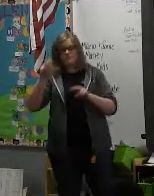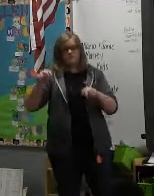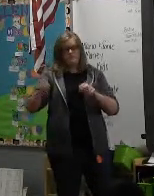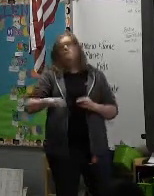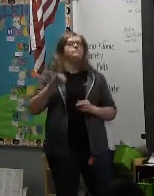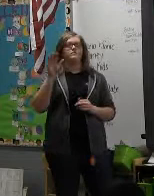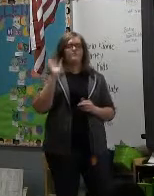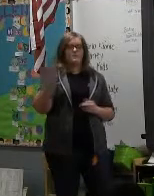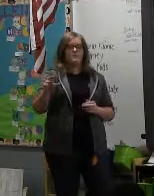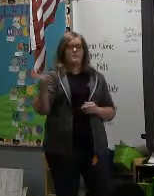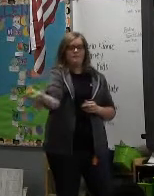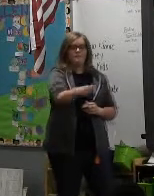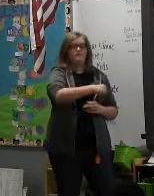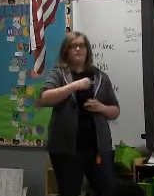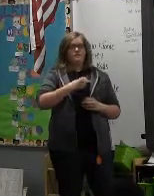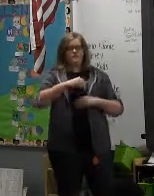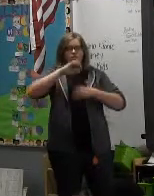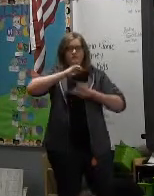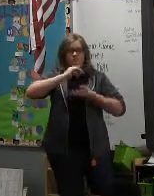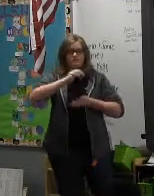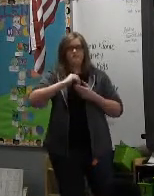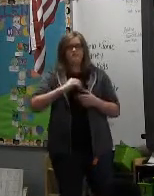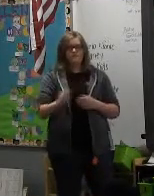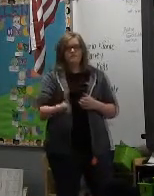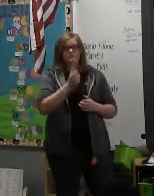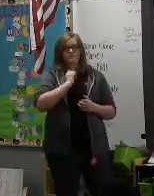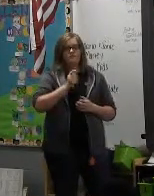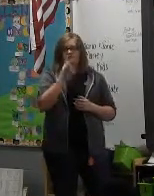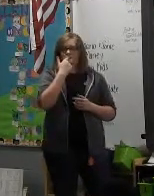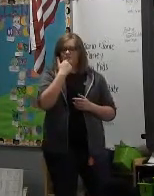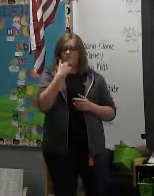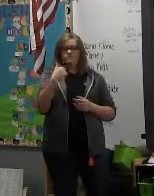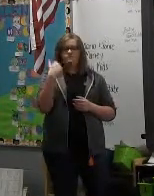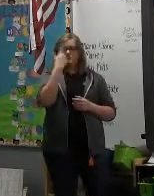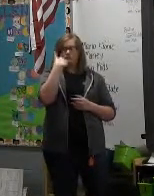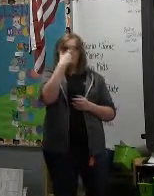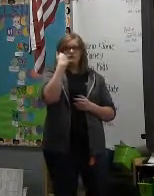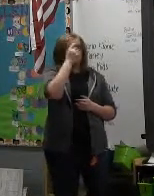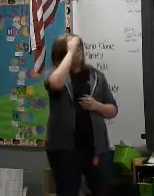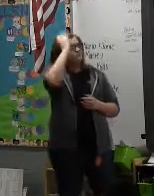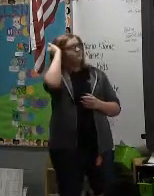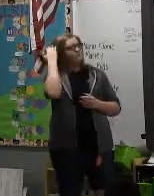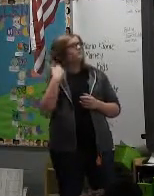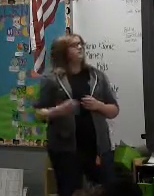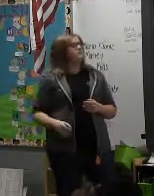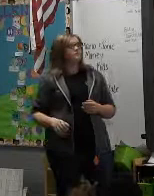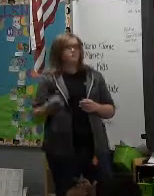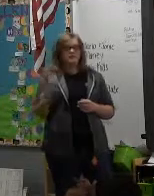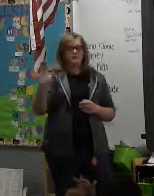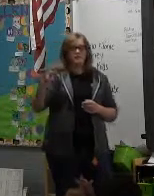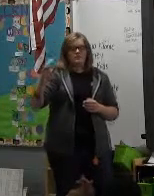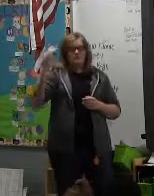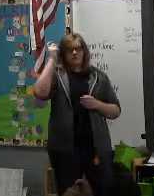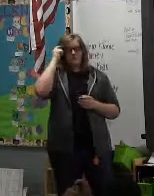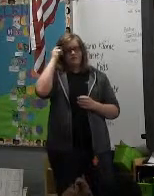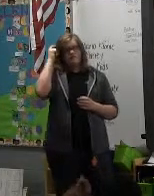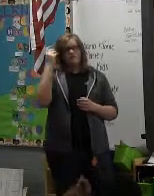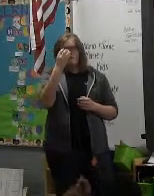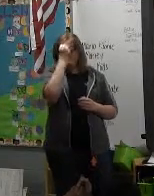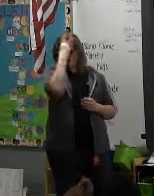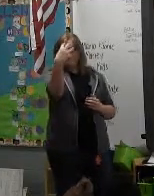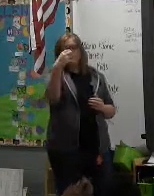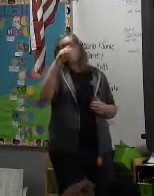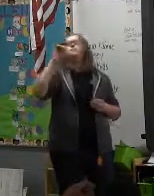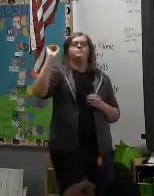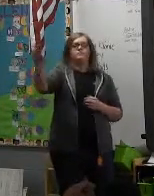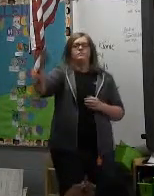face. His dad said, "You can't do that. You were born in the circus, and you will always